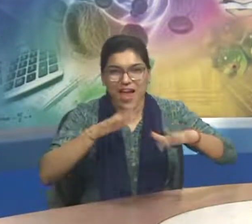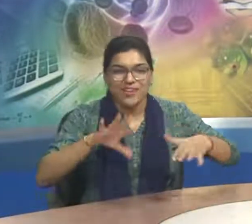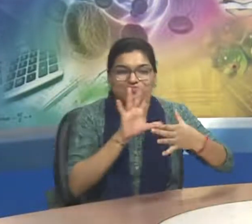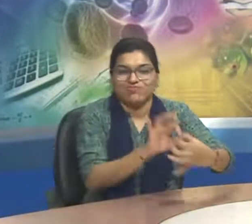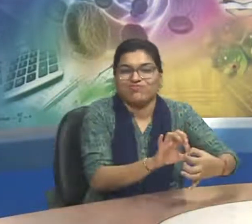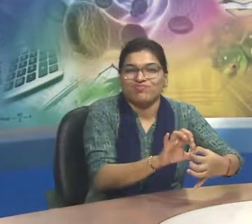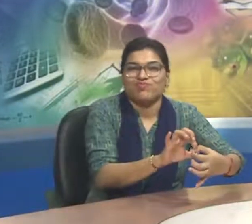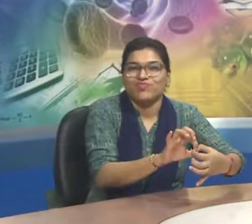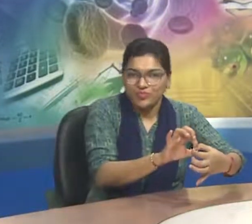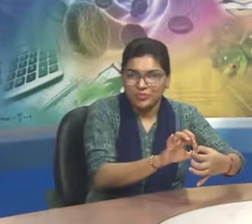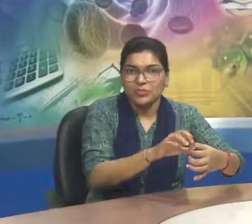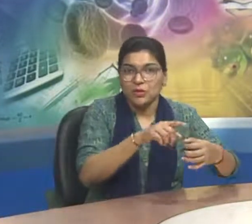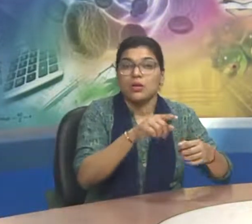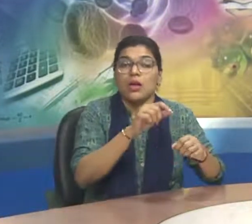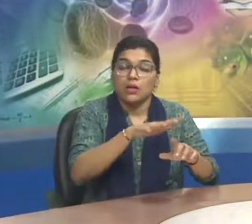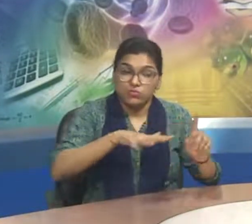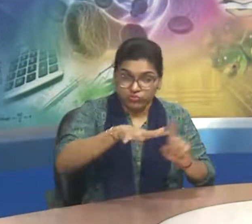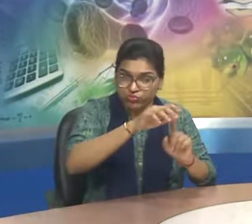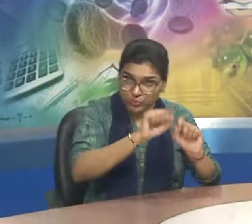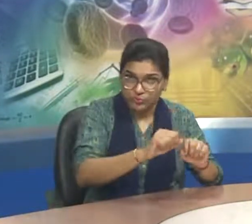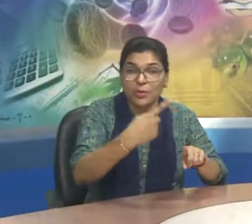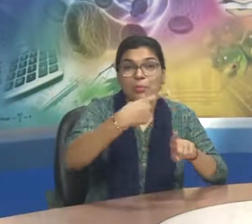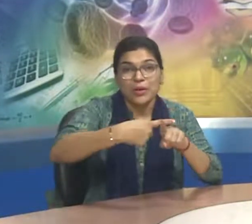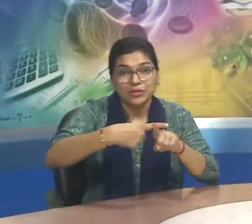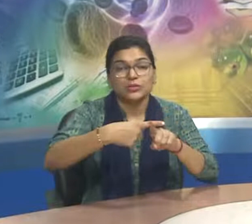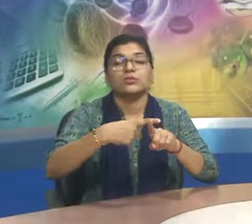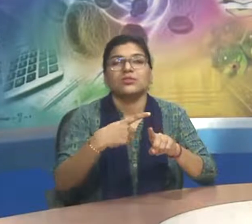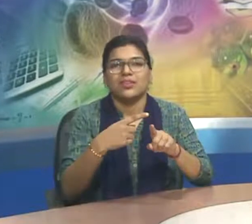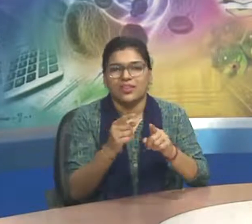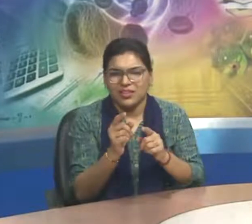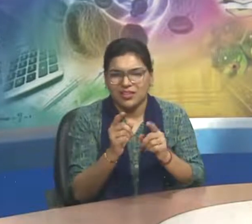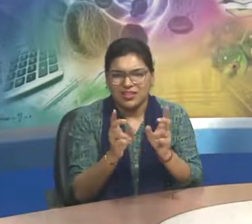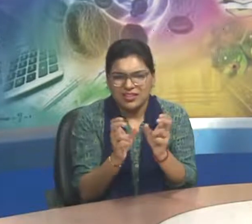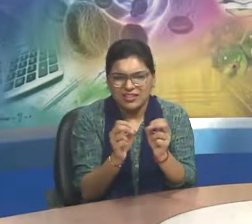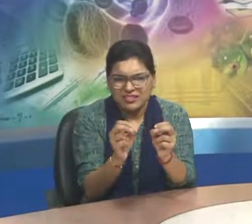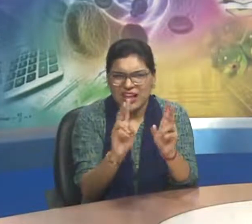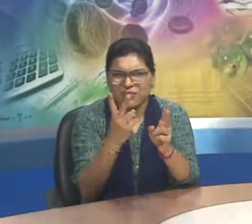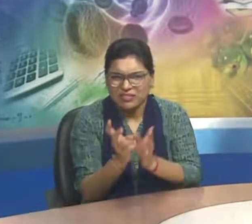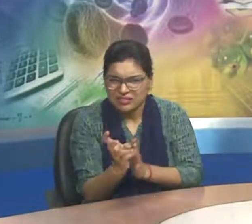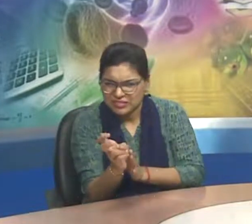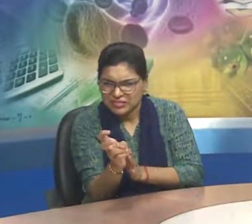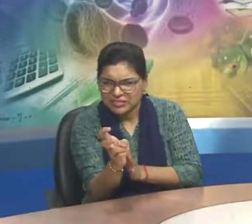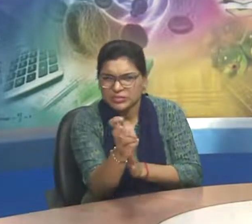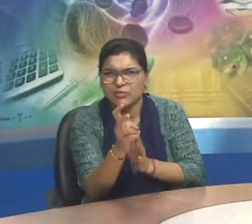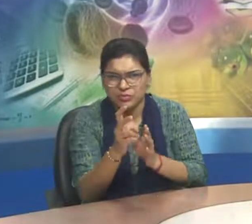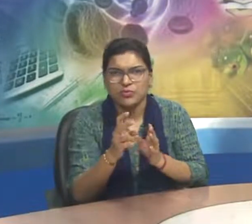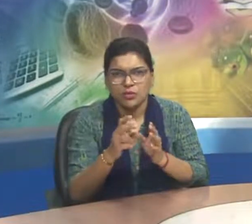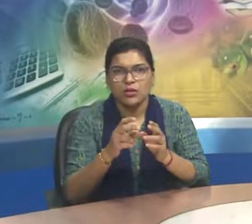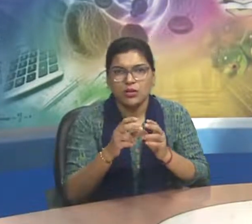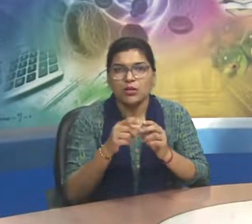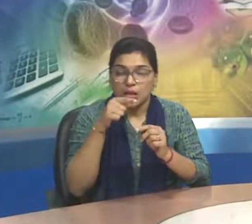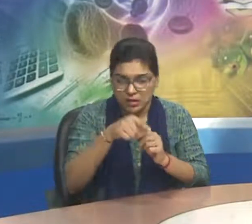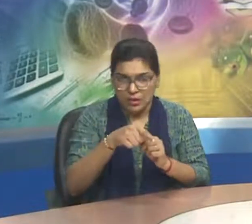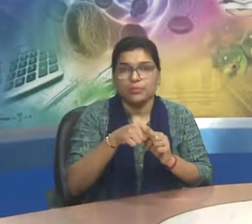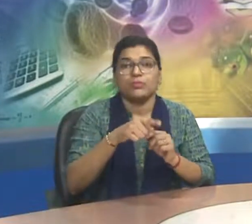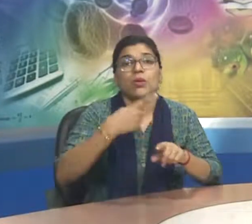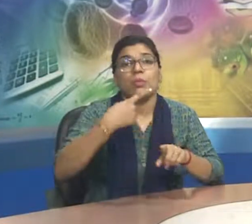fish, culture of prawns or aquatic plants. So you can say the aquaculture business,